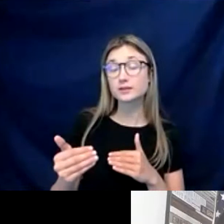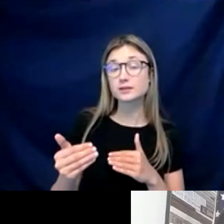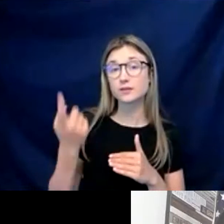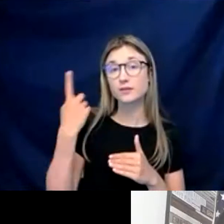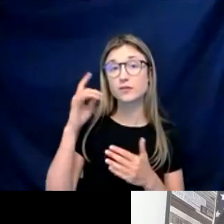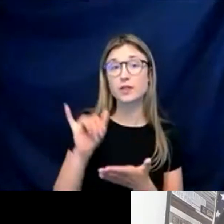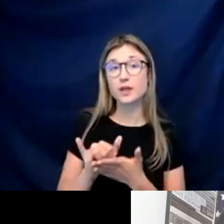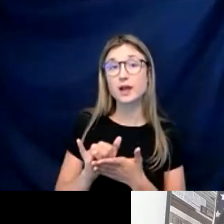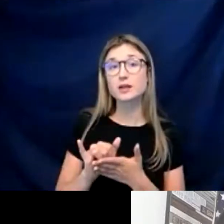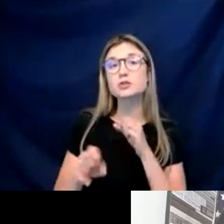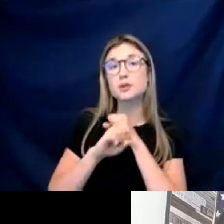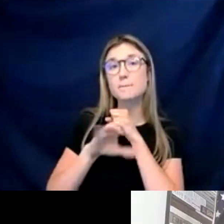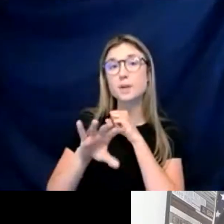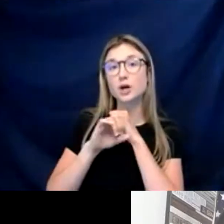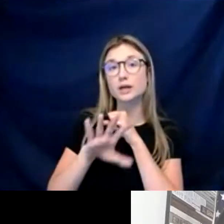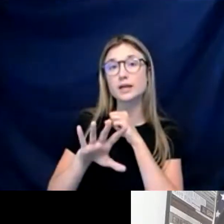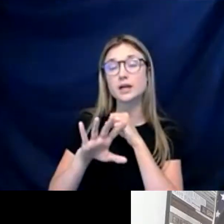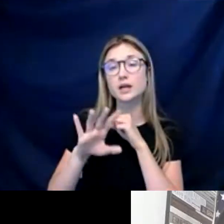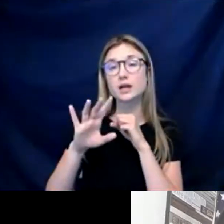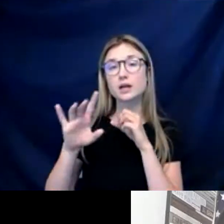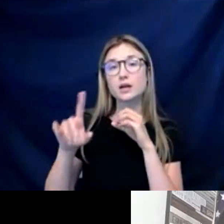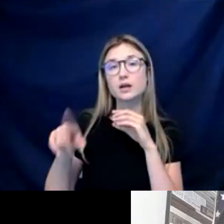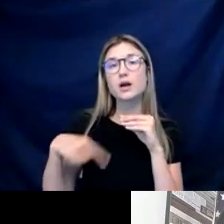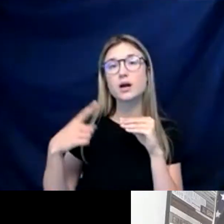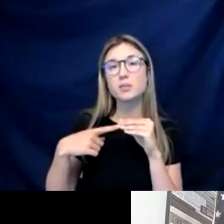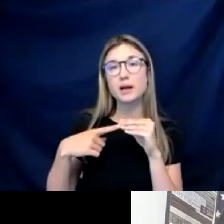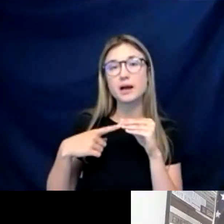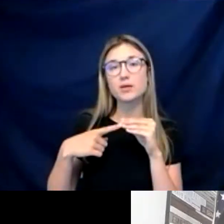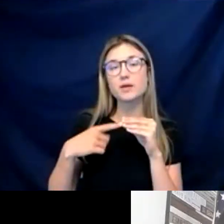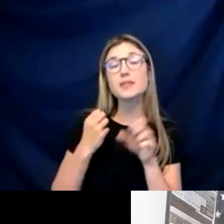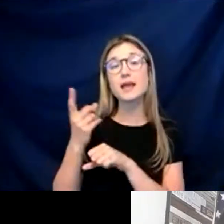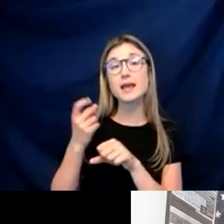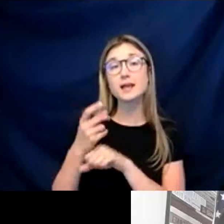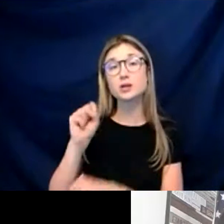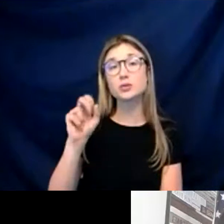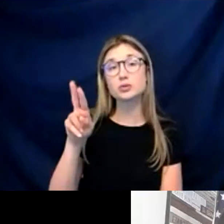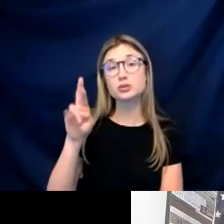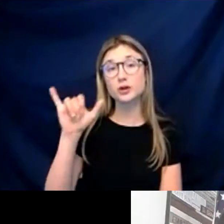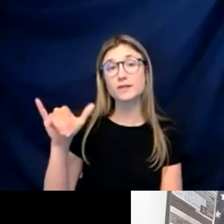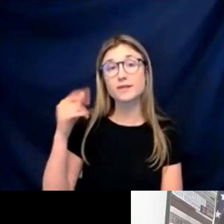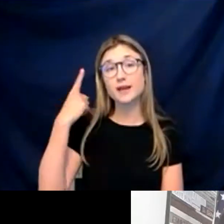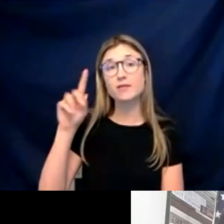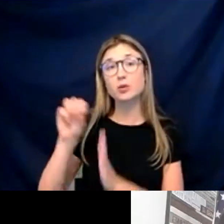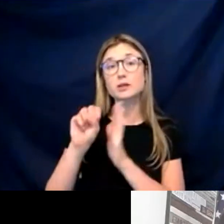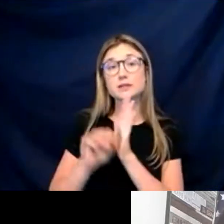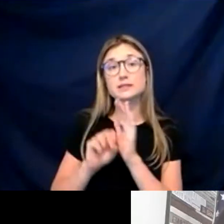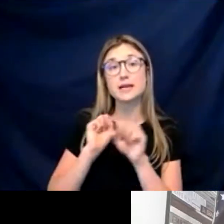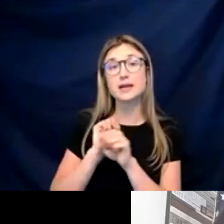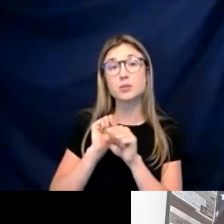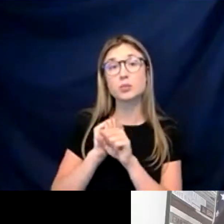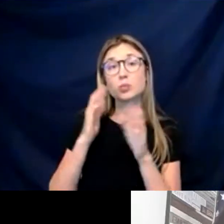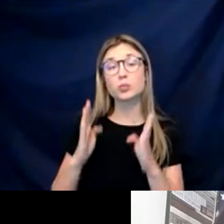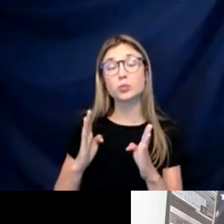some marketing in regards to the annual survey we do of state employees in regards